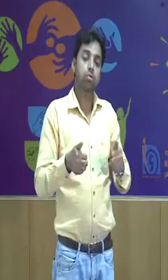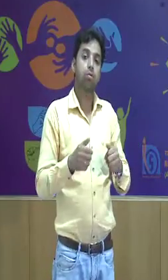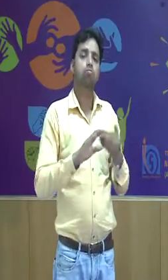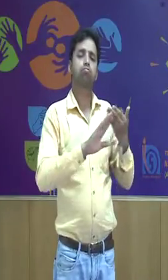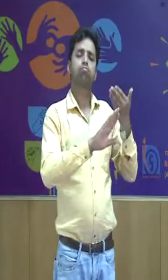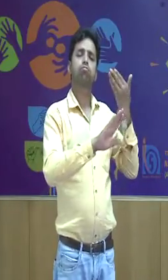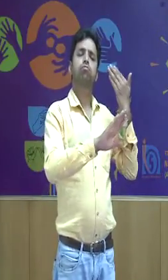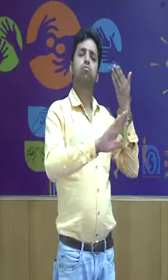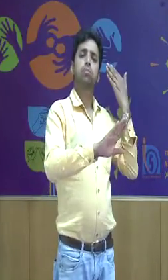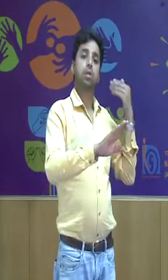India.